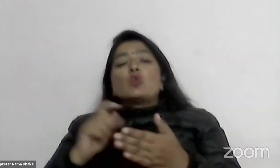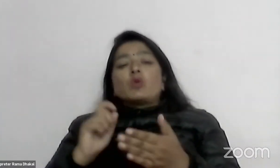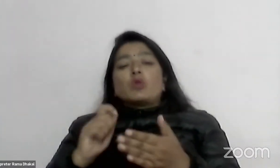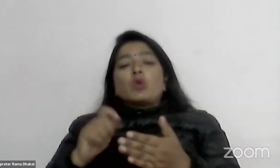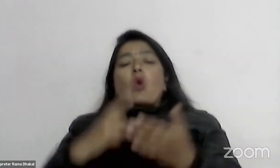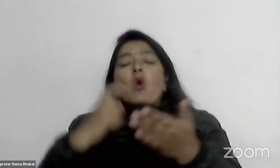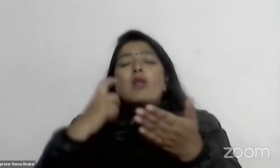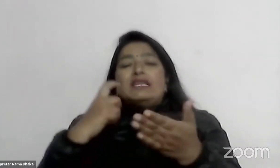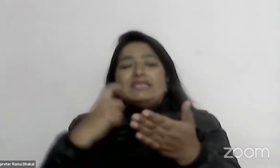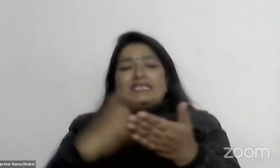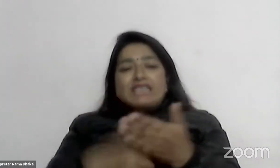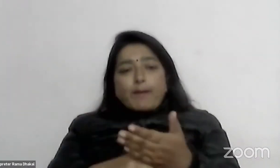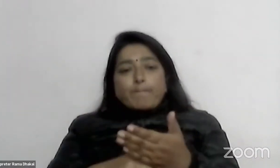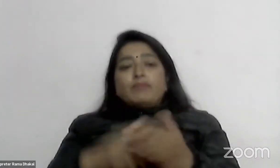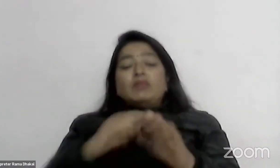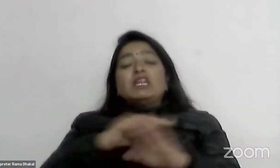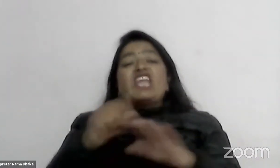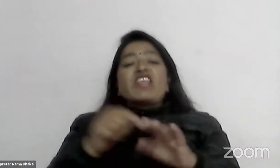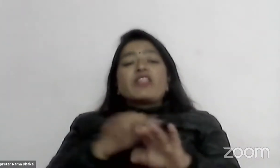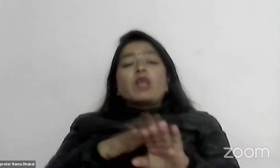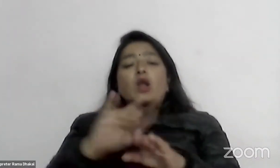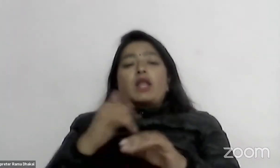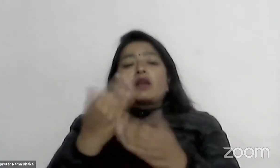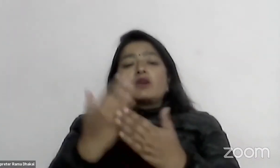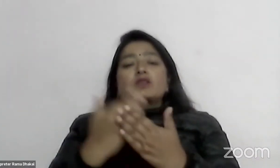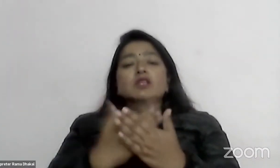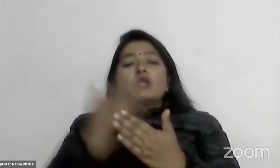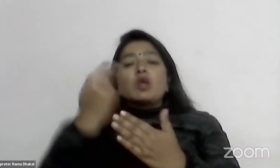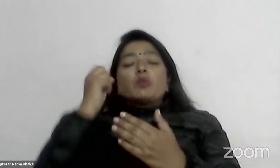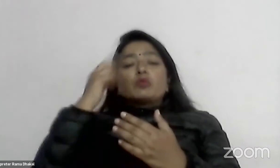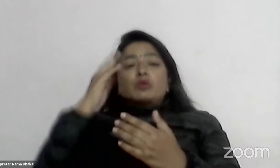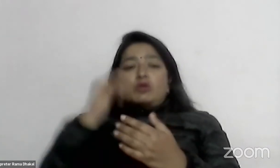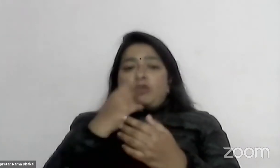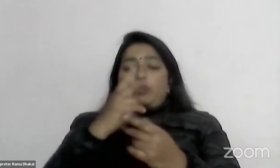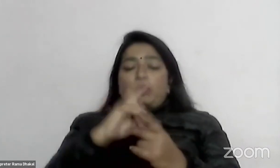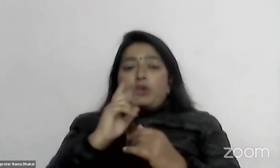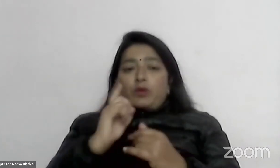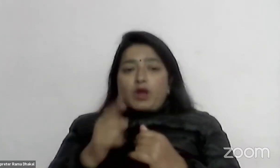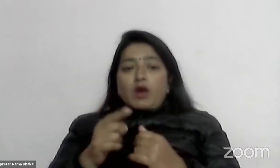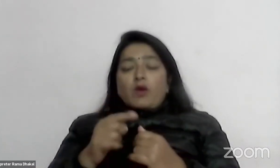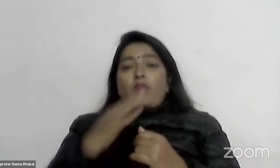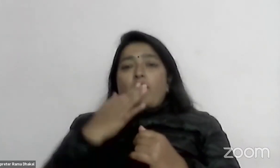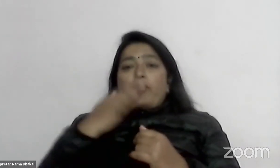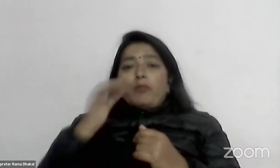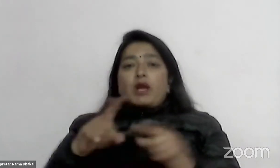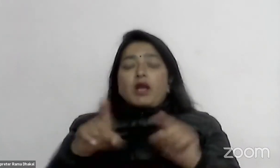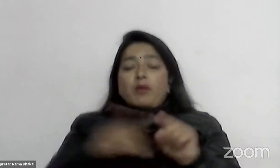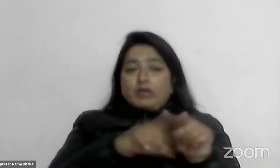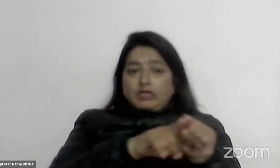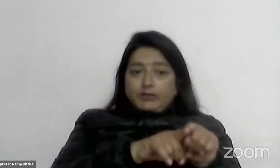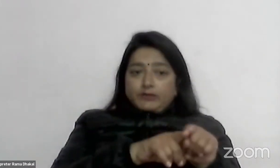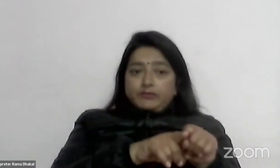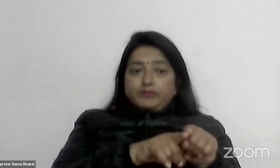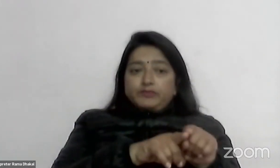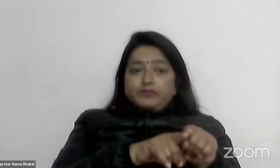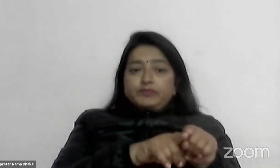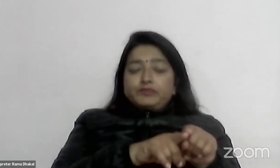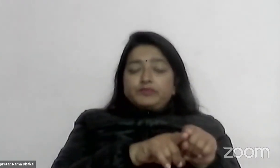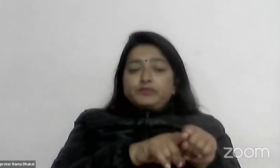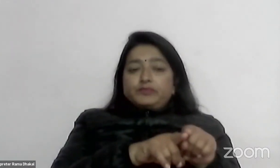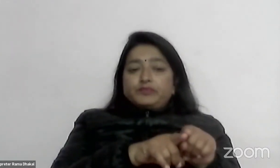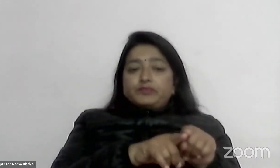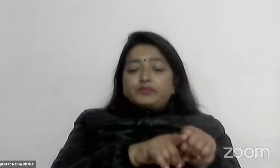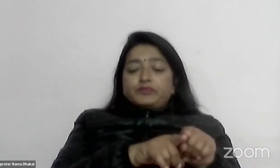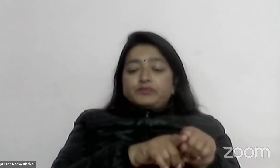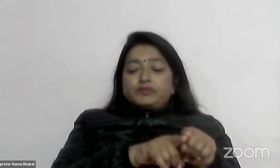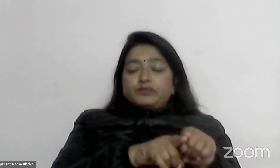or any particular sides of discussions. I think there were definitely there was a disappointment at